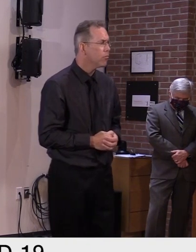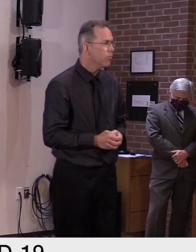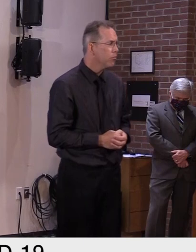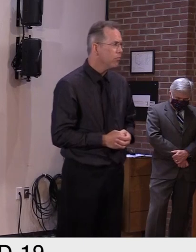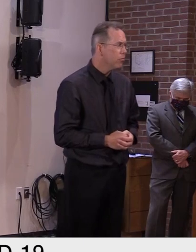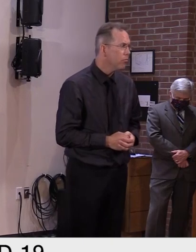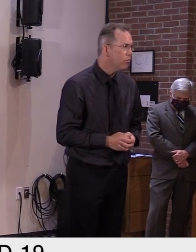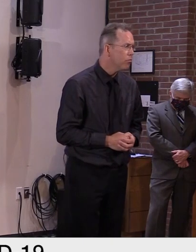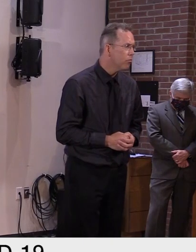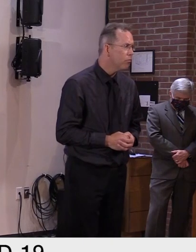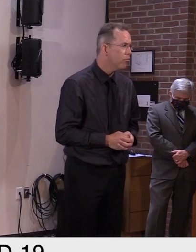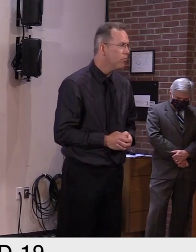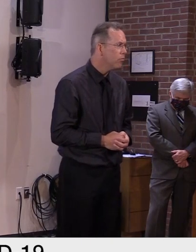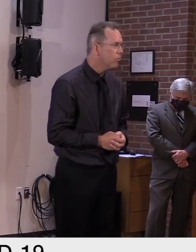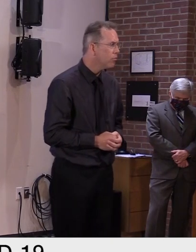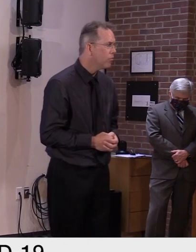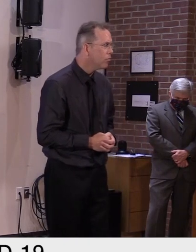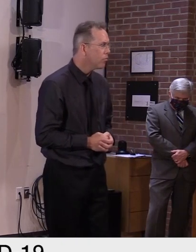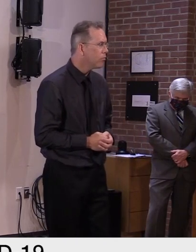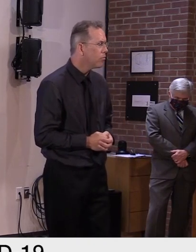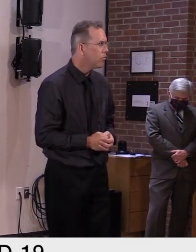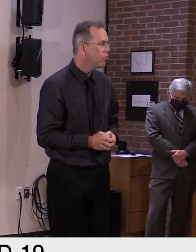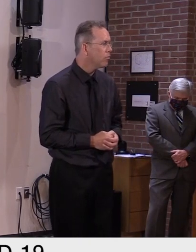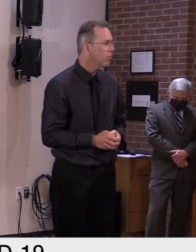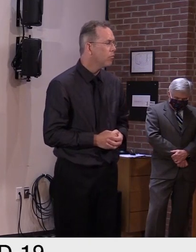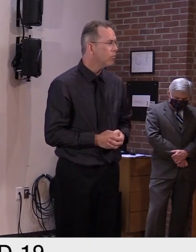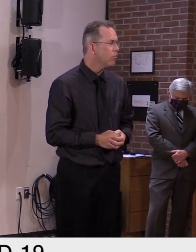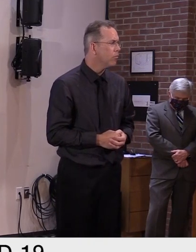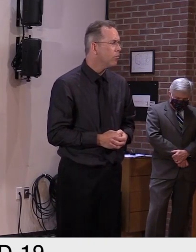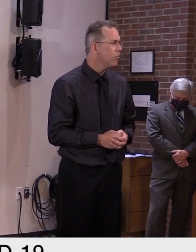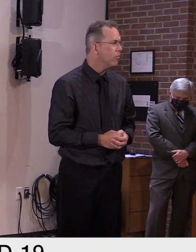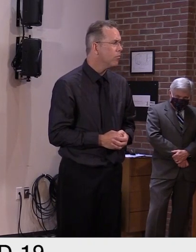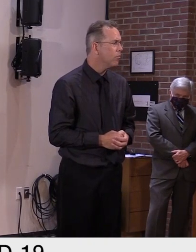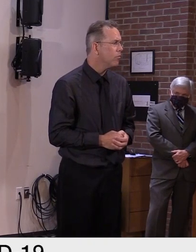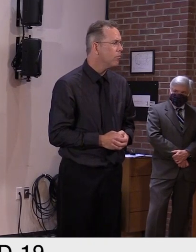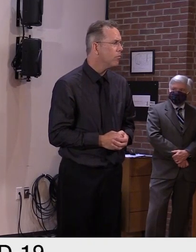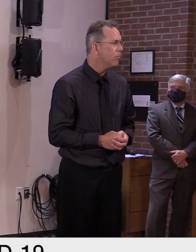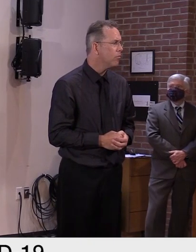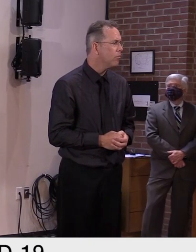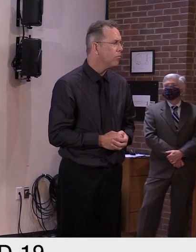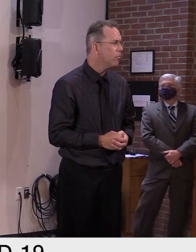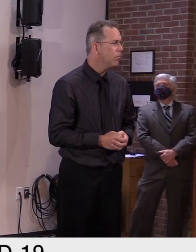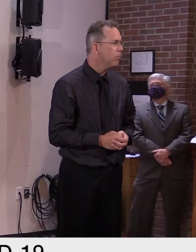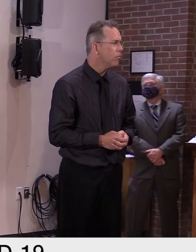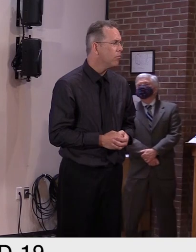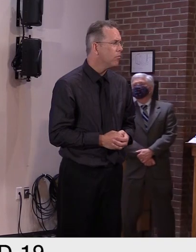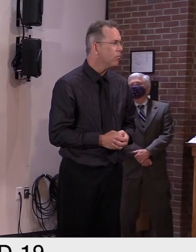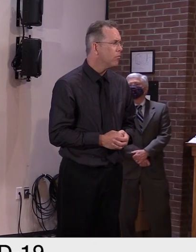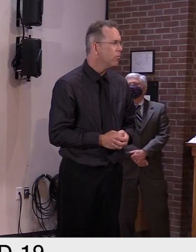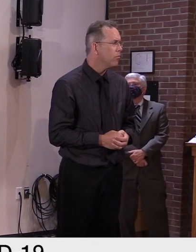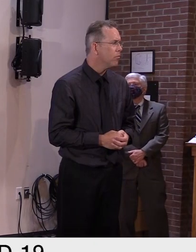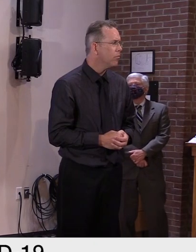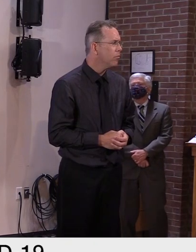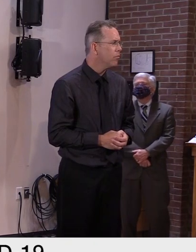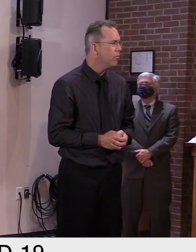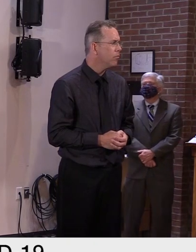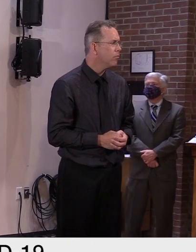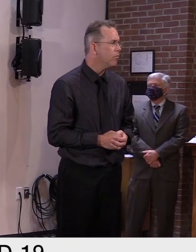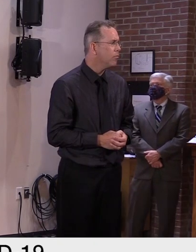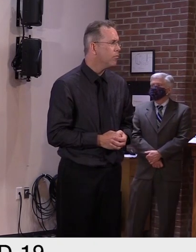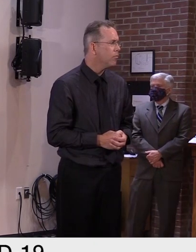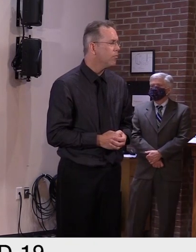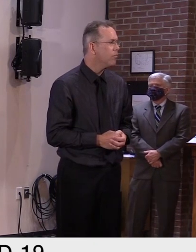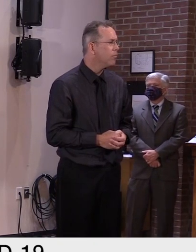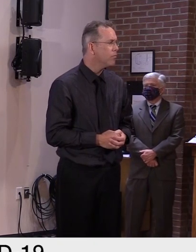to White River Junction, is green on New Hampshire's map, but yellow on Vermont's. If I have lunch with my daughter